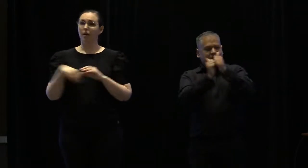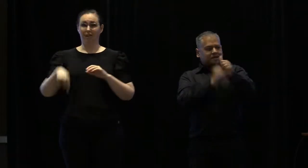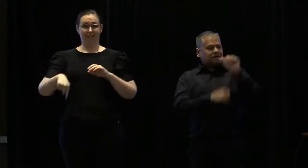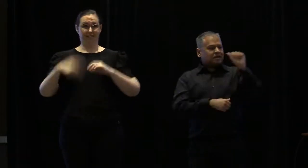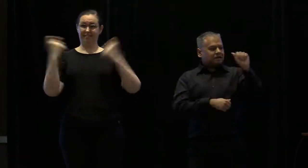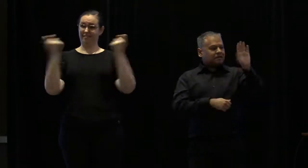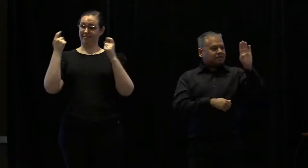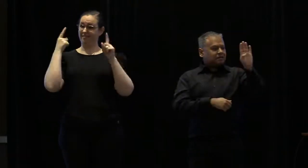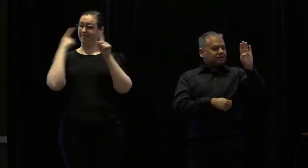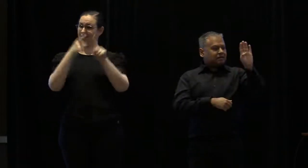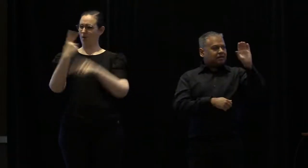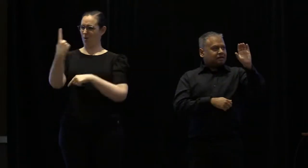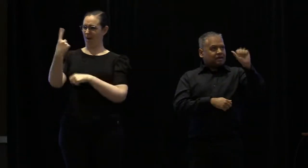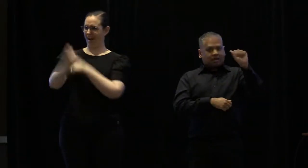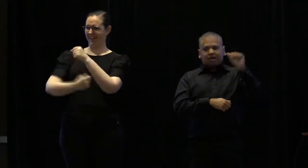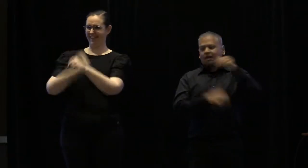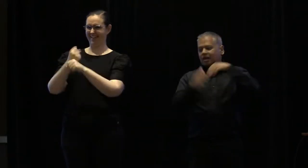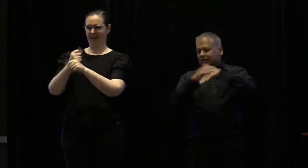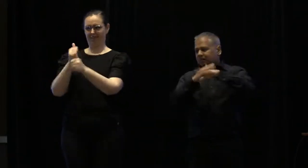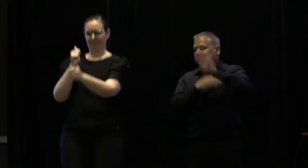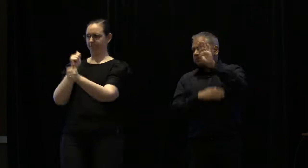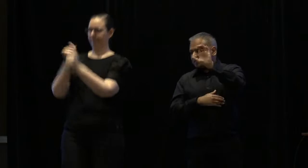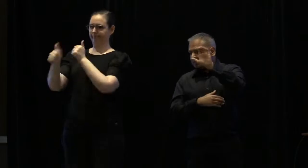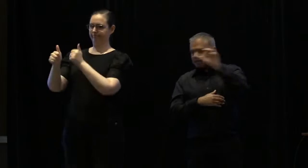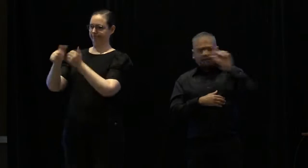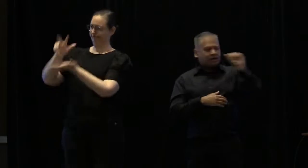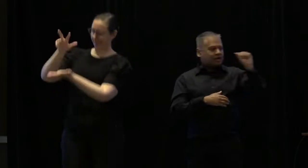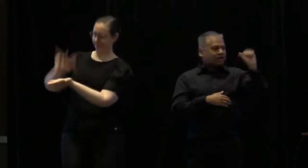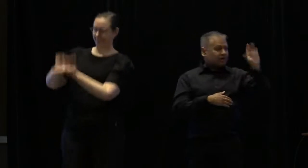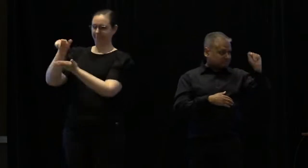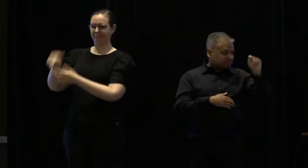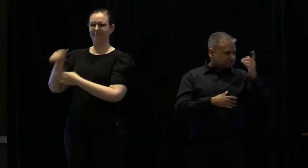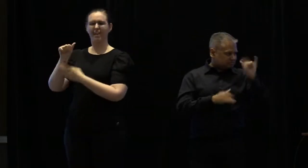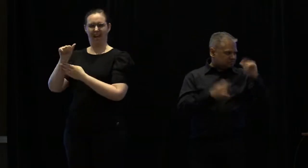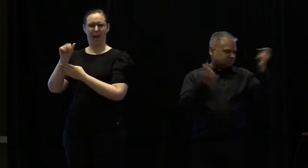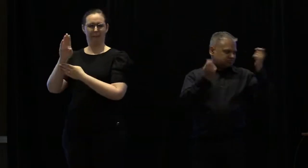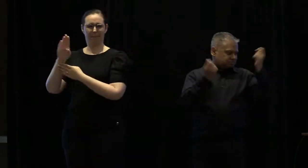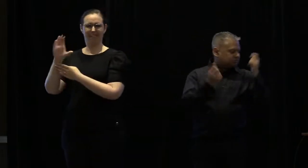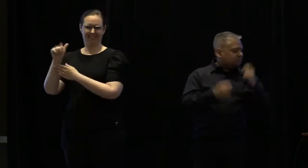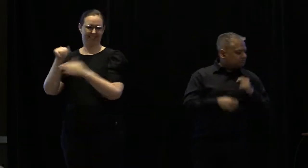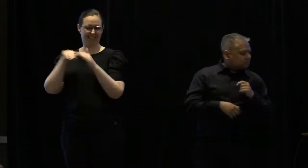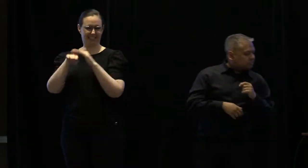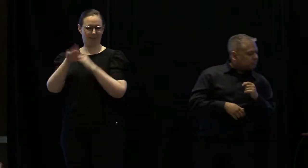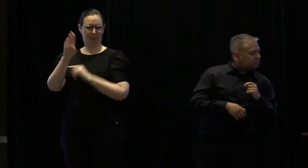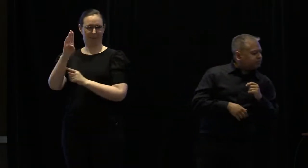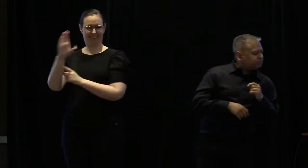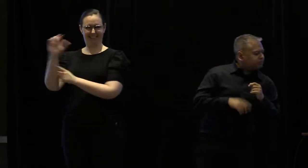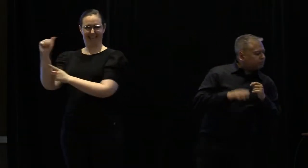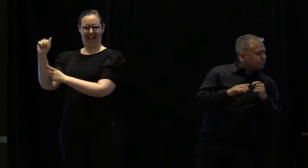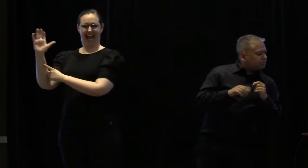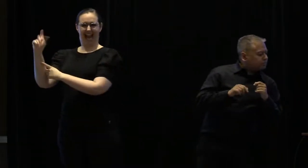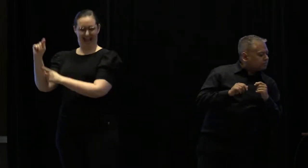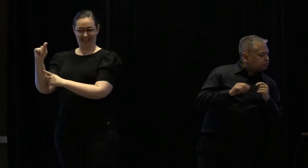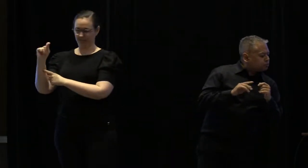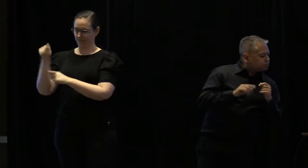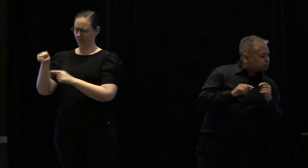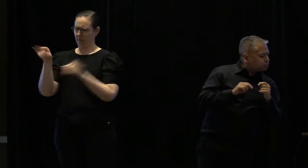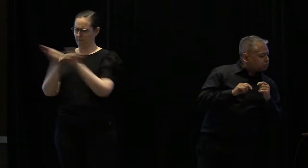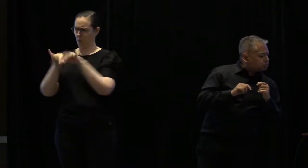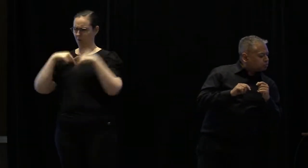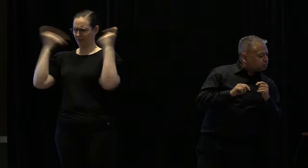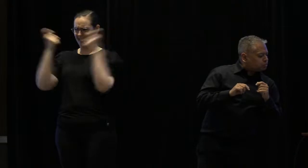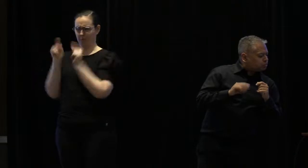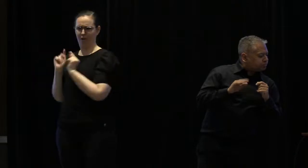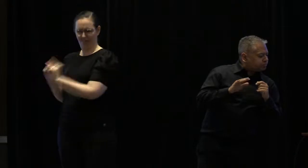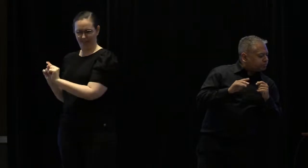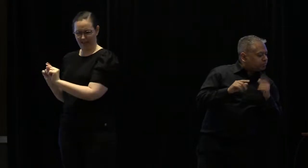to celebrate 1 year after the ABCA, Accessibility BC Act, or sorry, Accessible BC Act